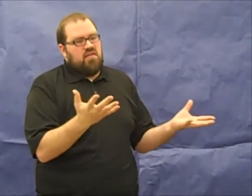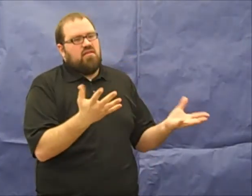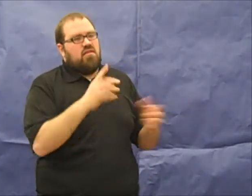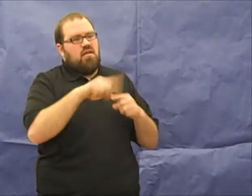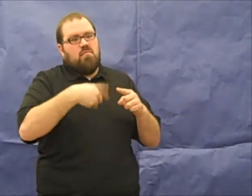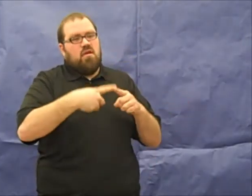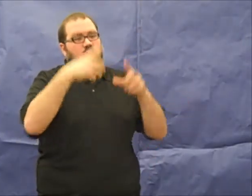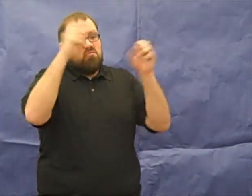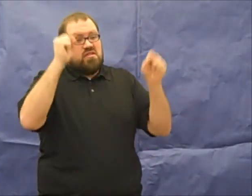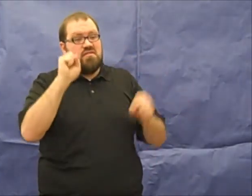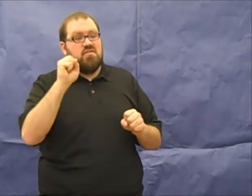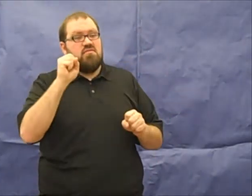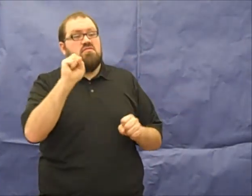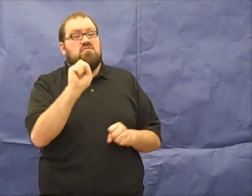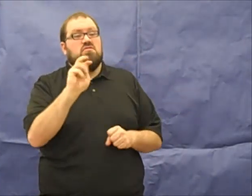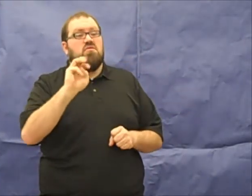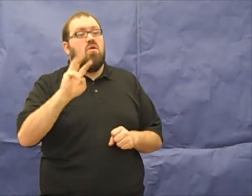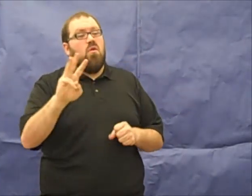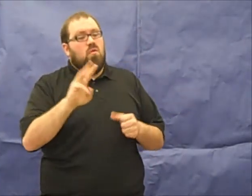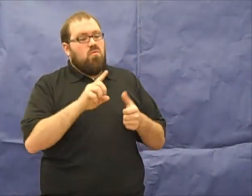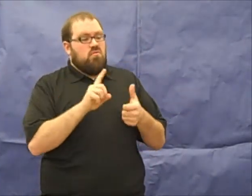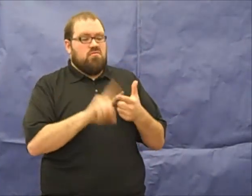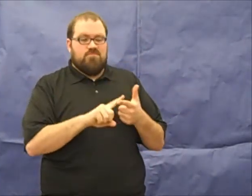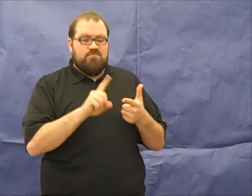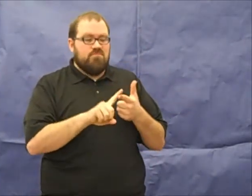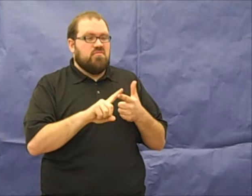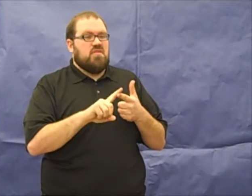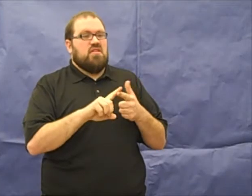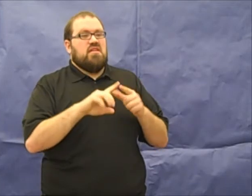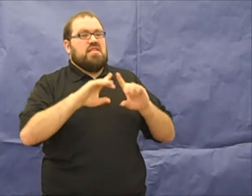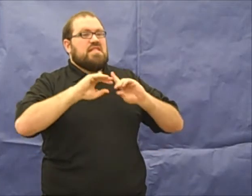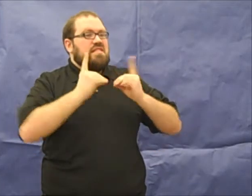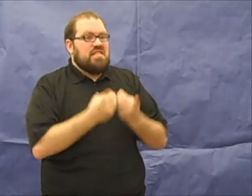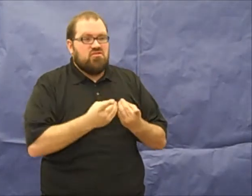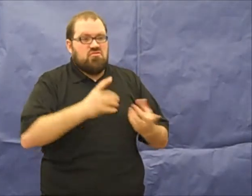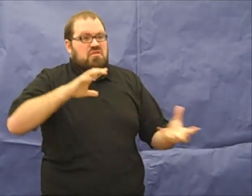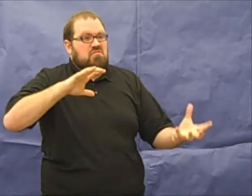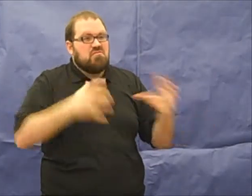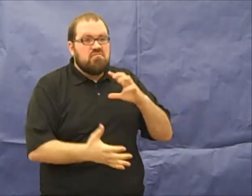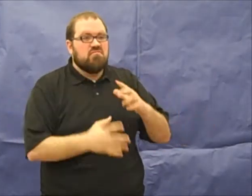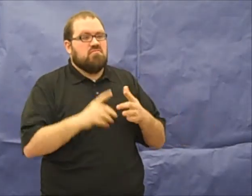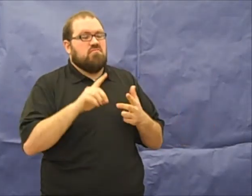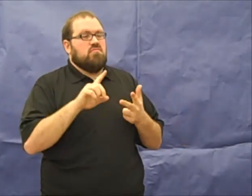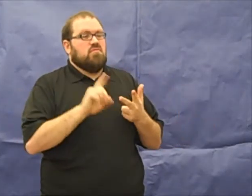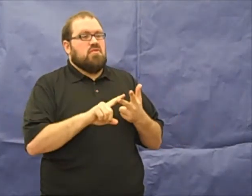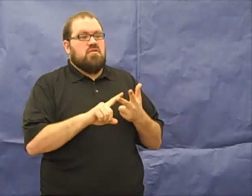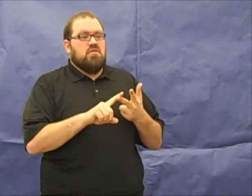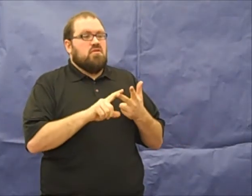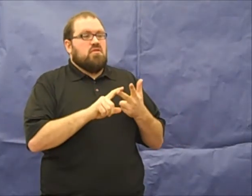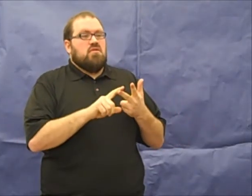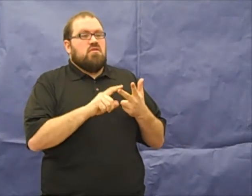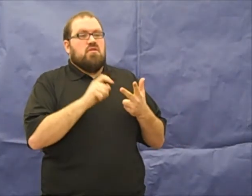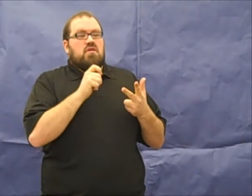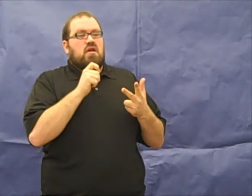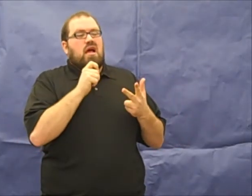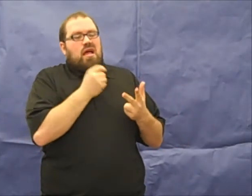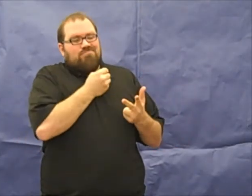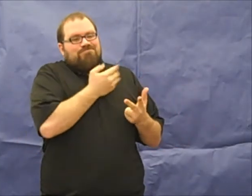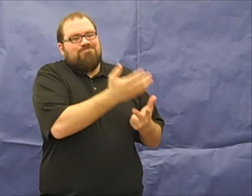Snow, the unrest in the districts. I don't even admit the kiss with Gail. I lay out